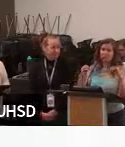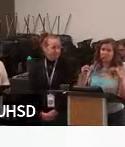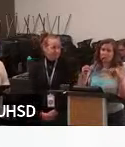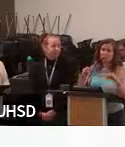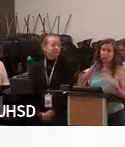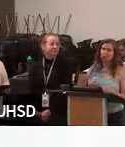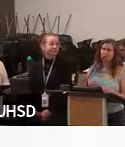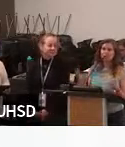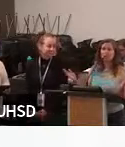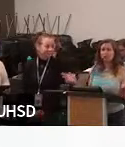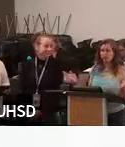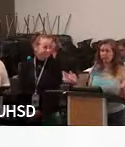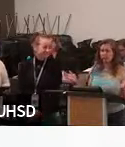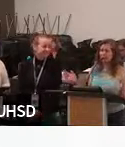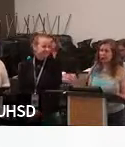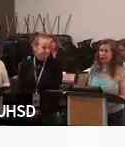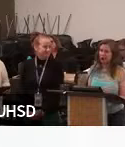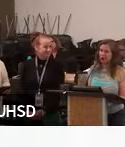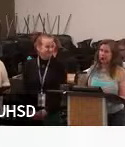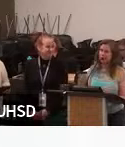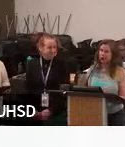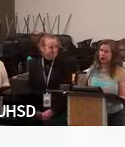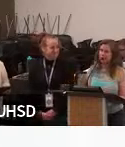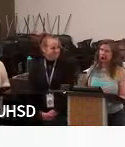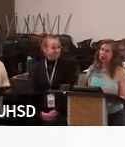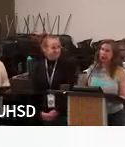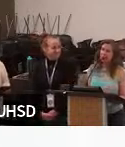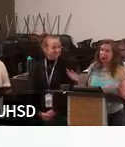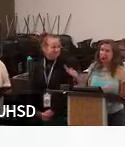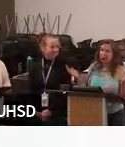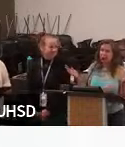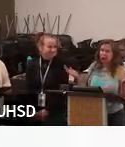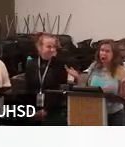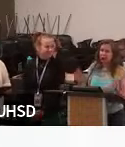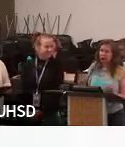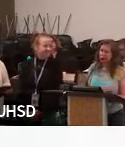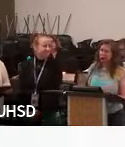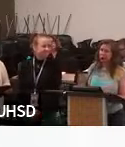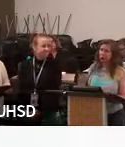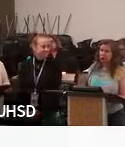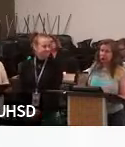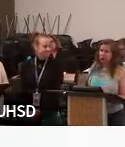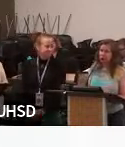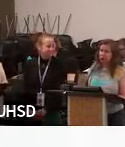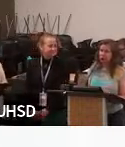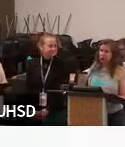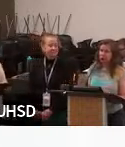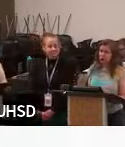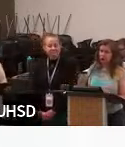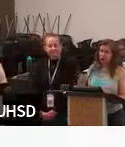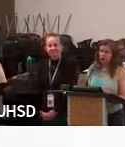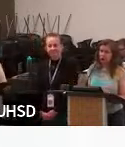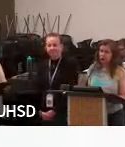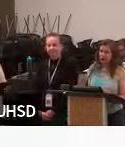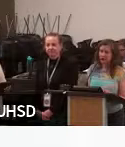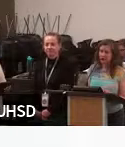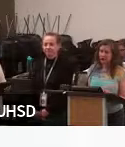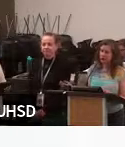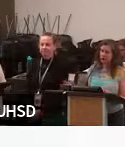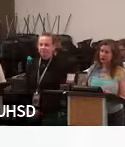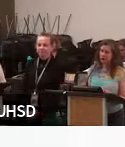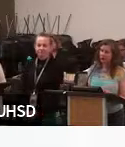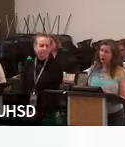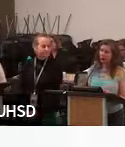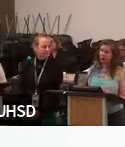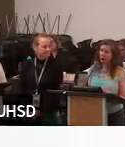therapist can only do so much, but really the parents have the biggest impact, but they didn't know what to do. So that's been super